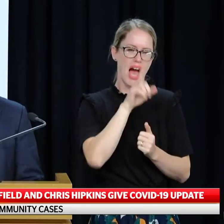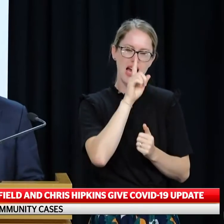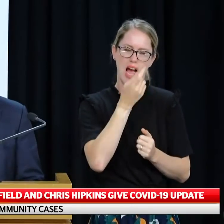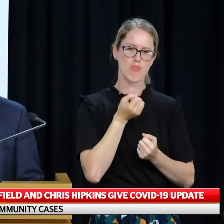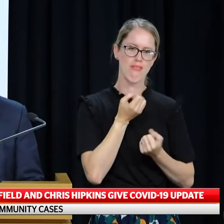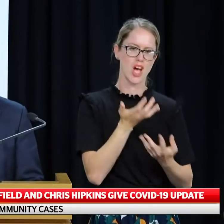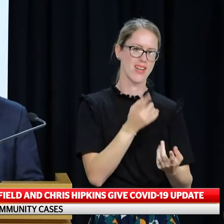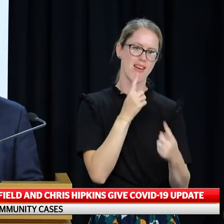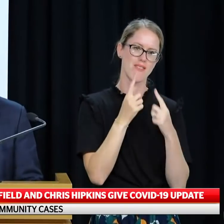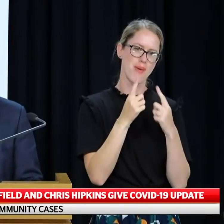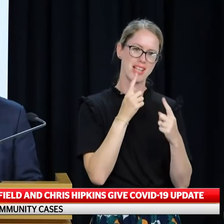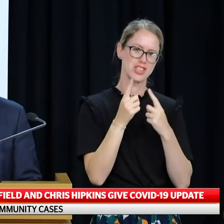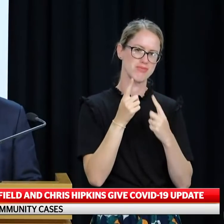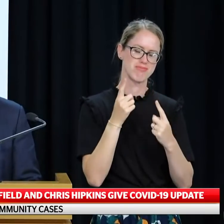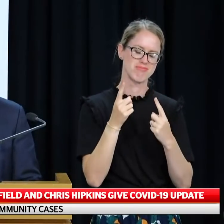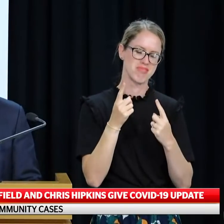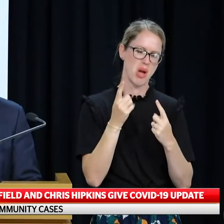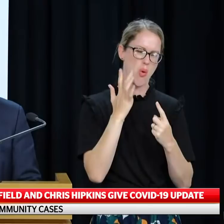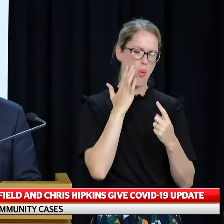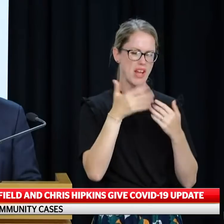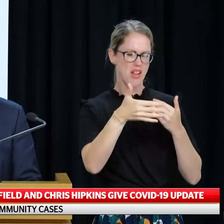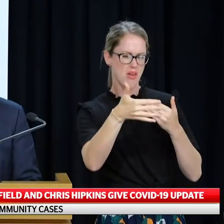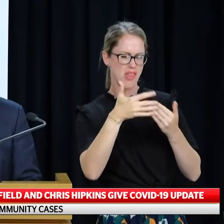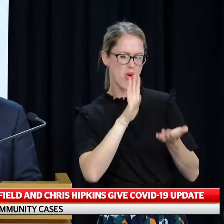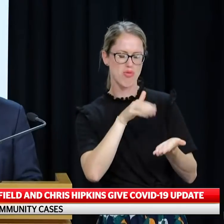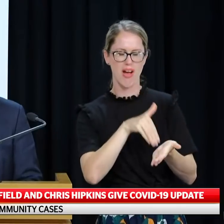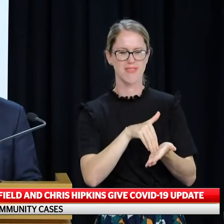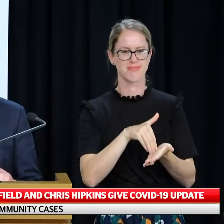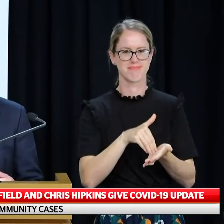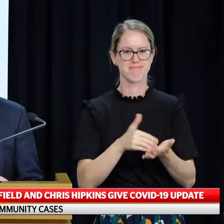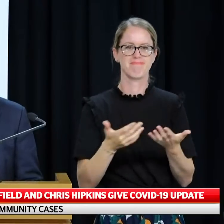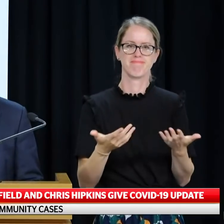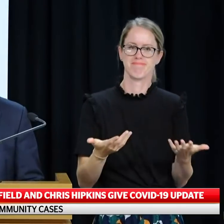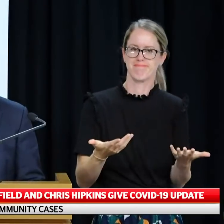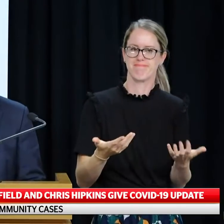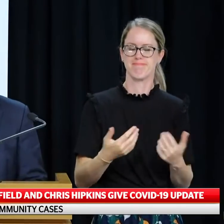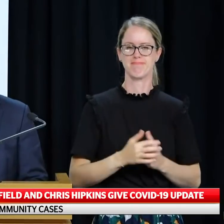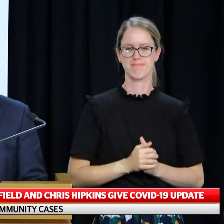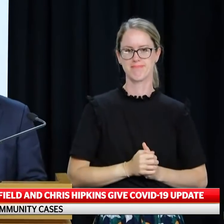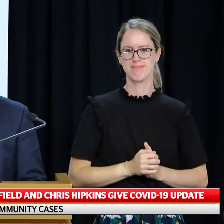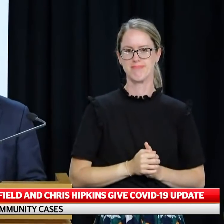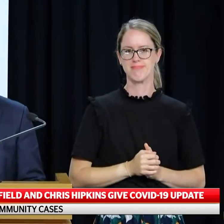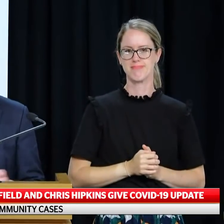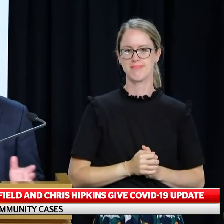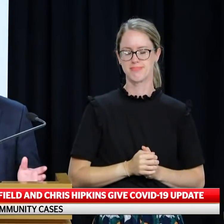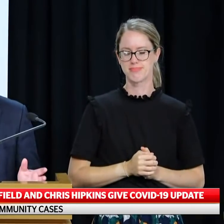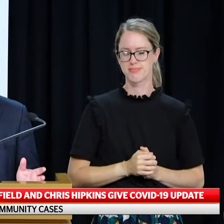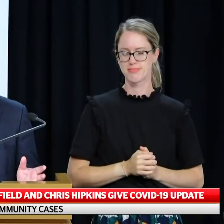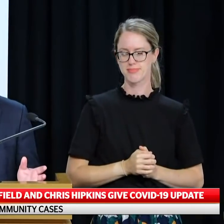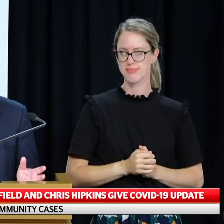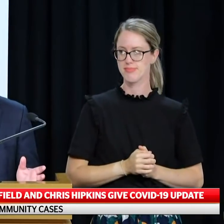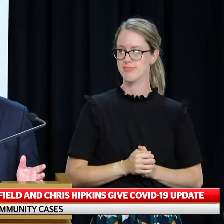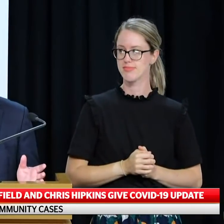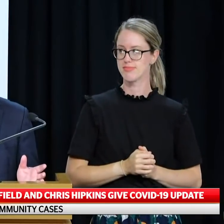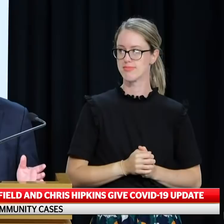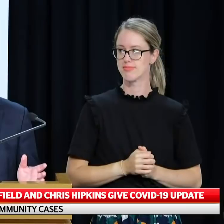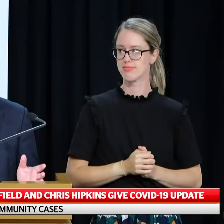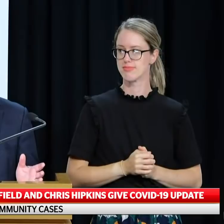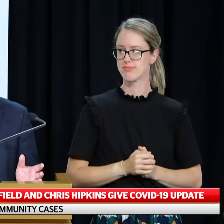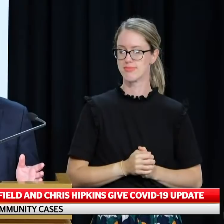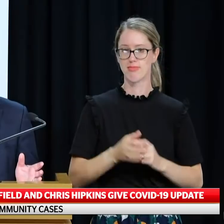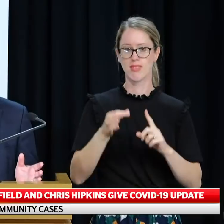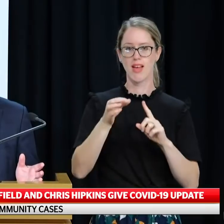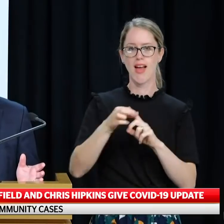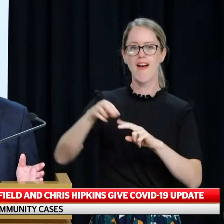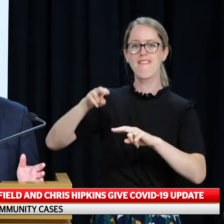be able to update you on the likely arrival of those of additional vaccines. I can tell you what that the